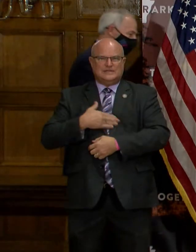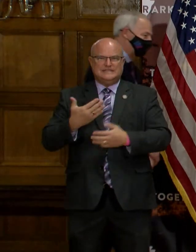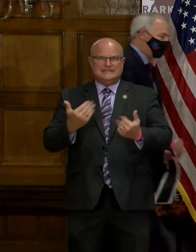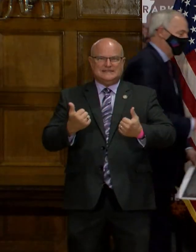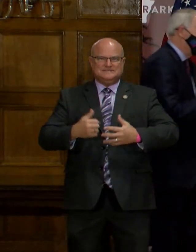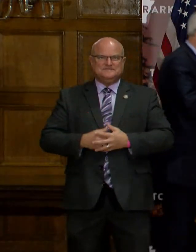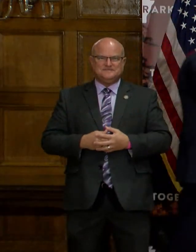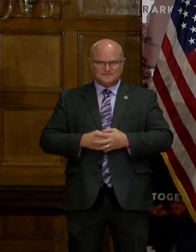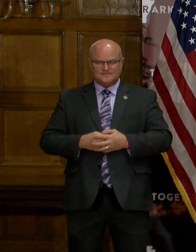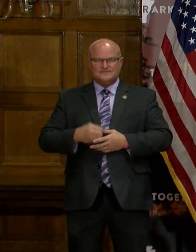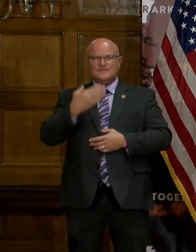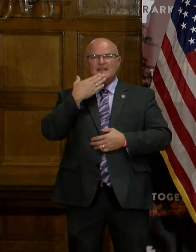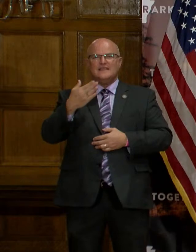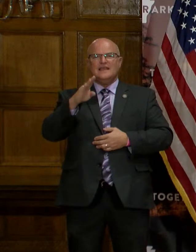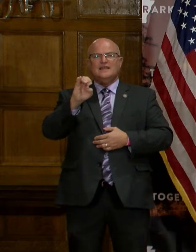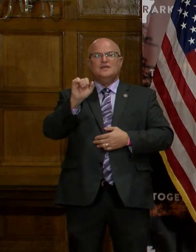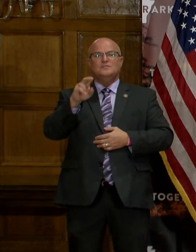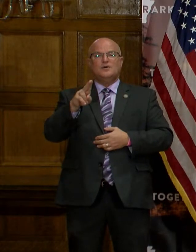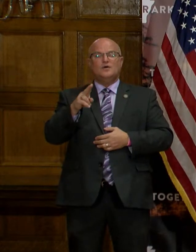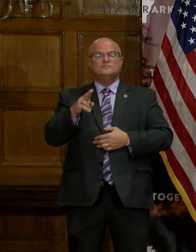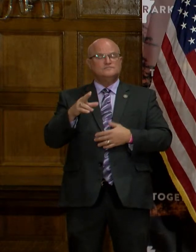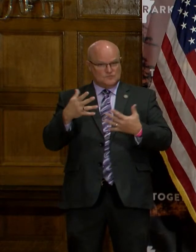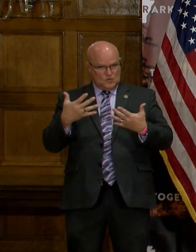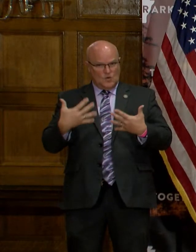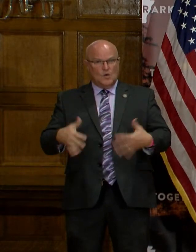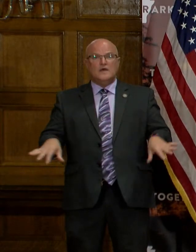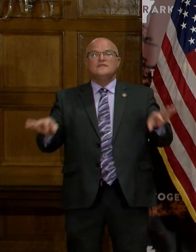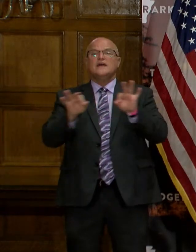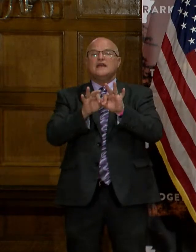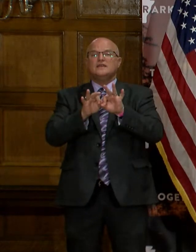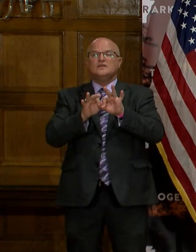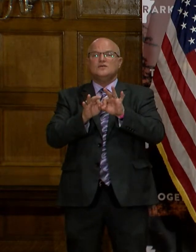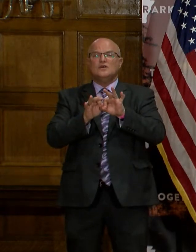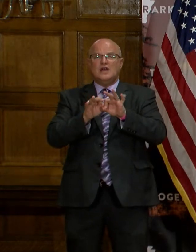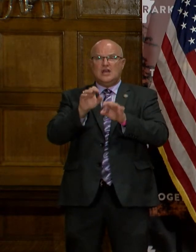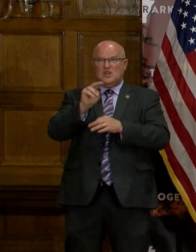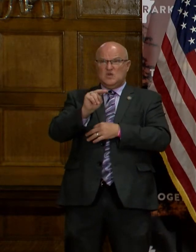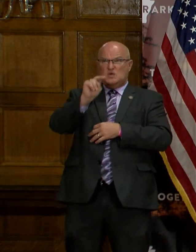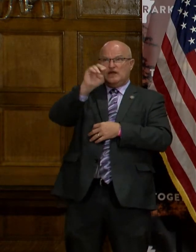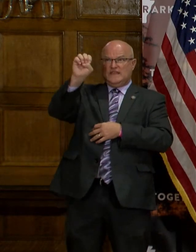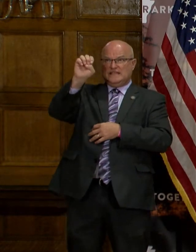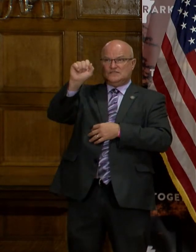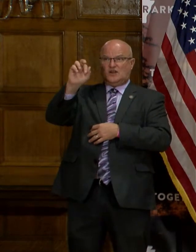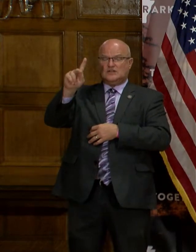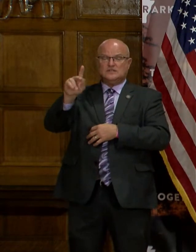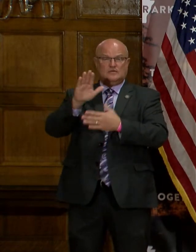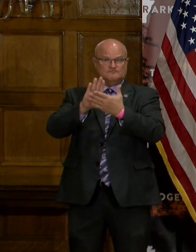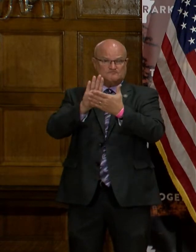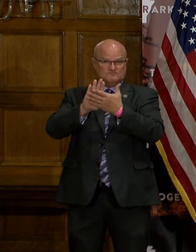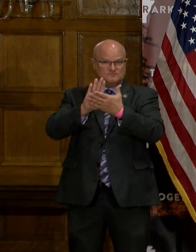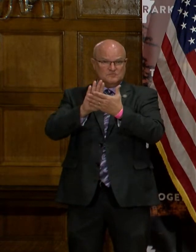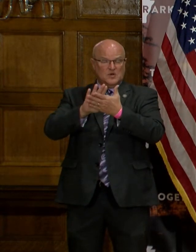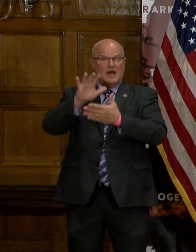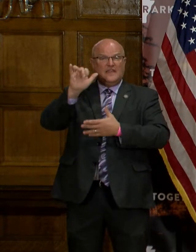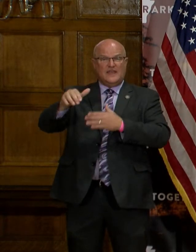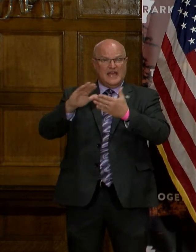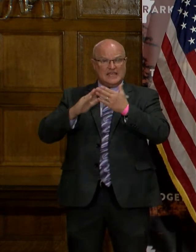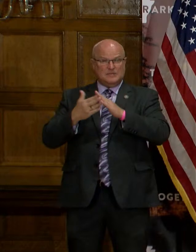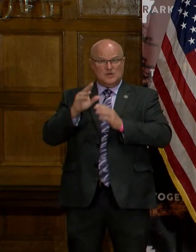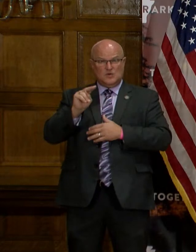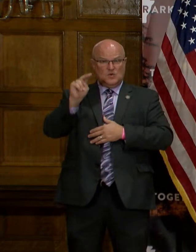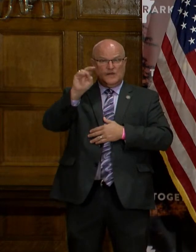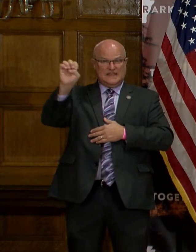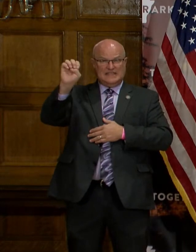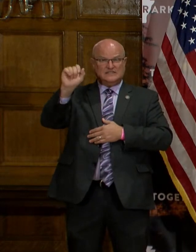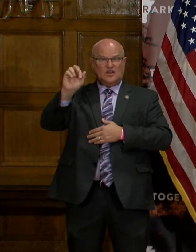Bo. Bo, that's an important message, and thank you for going to Northeast Arkansas, and I really applaud that community in